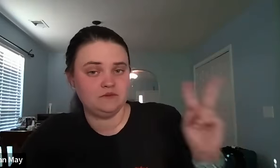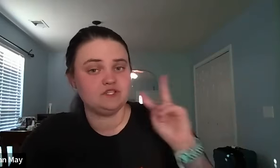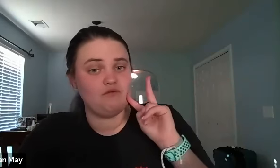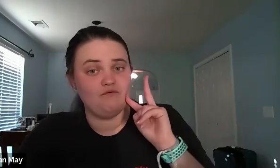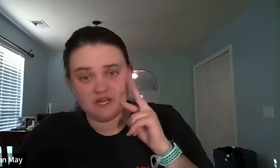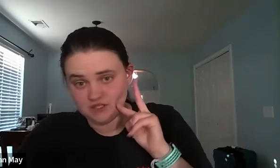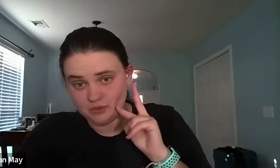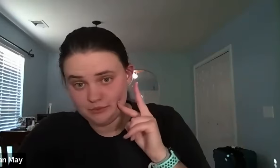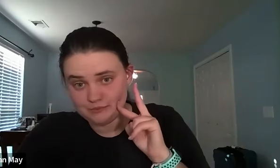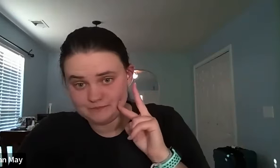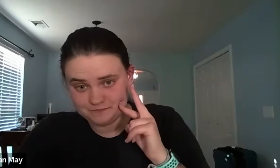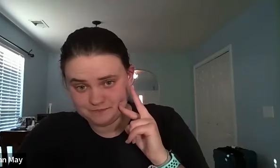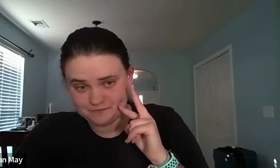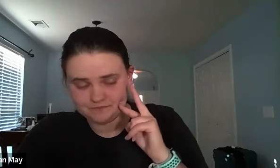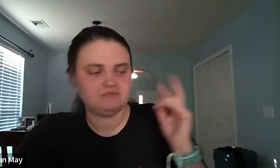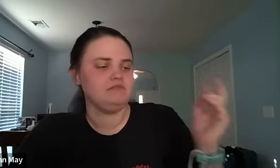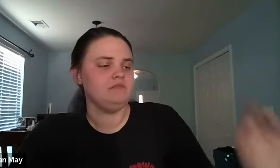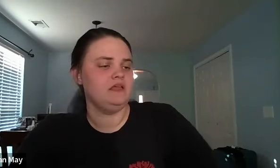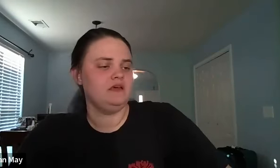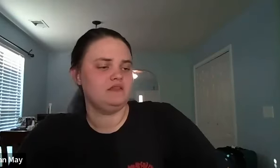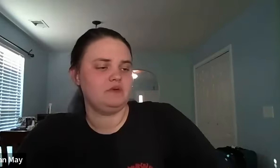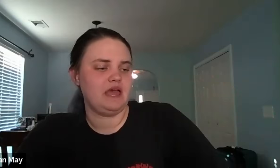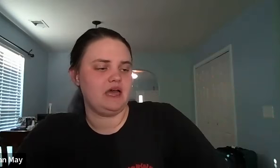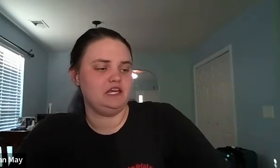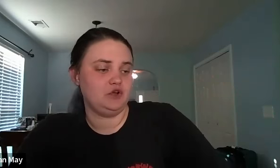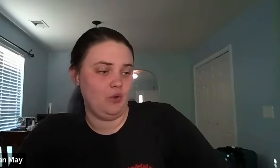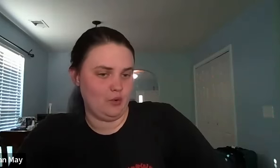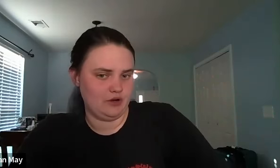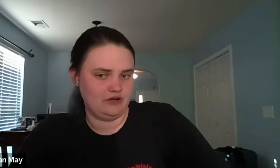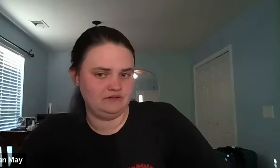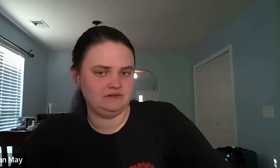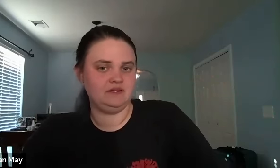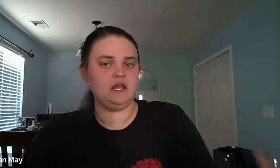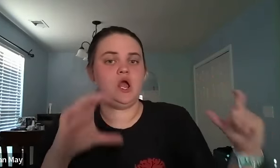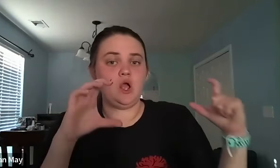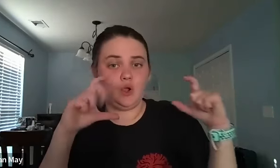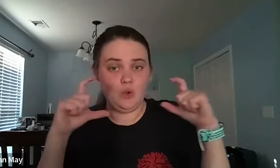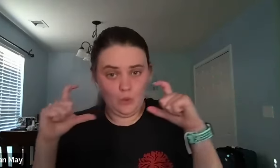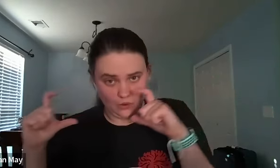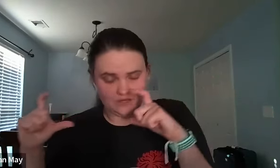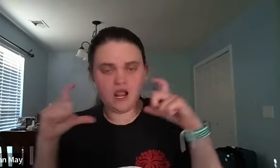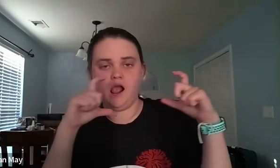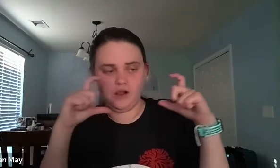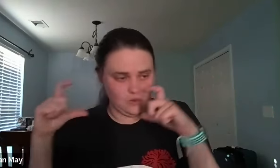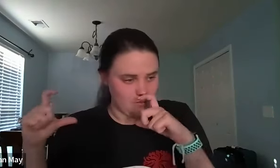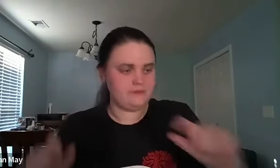so vegetable. Then we had corn, corn, corn,